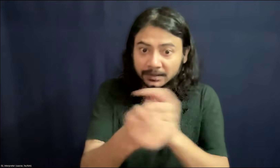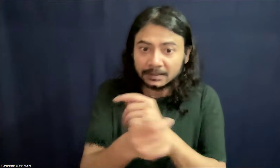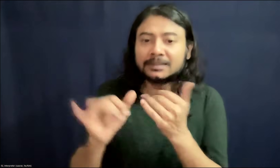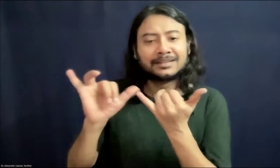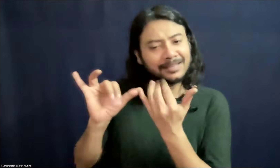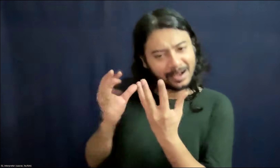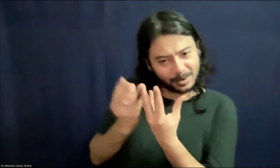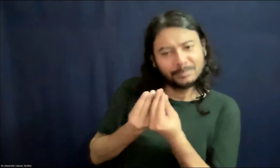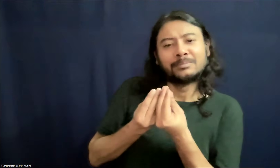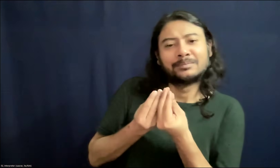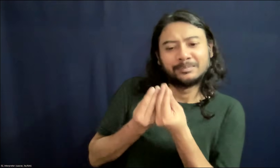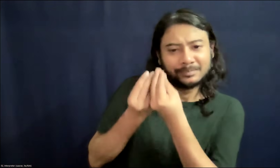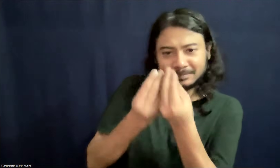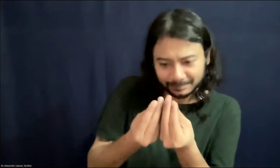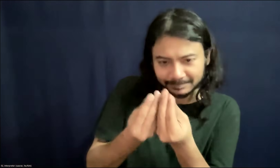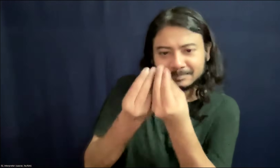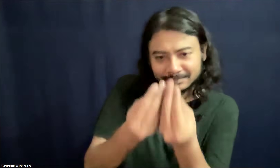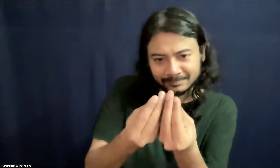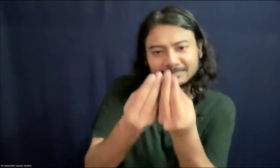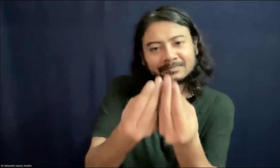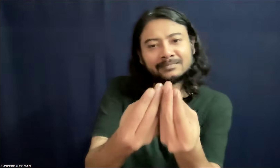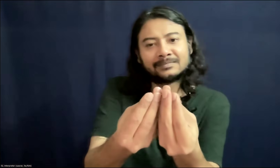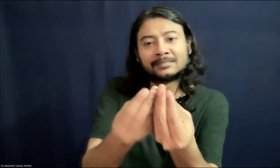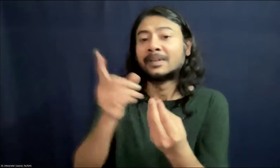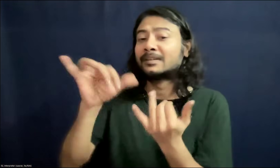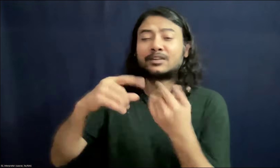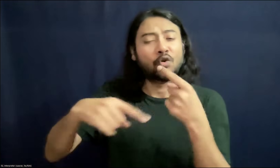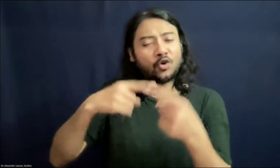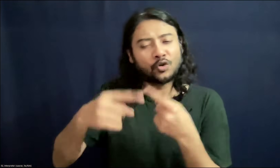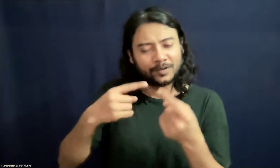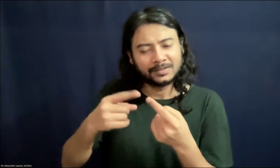He wants us to come back to the spiritual world.